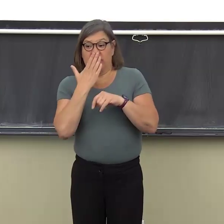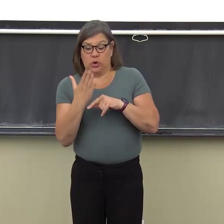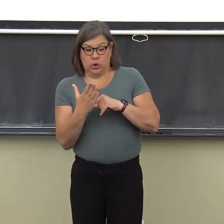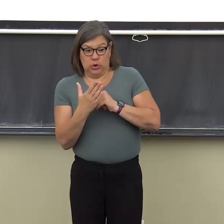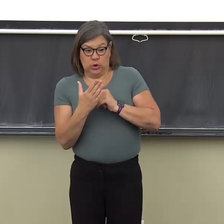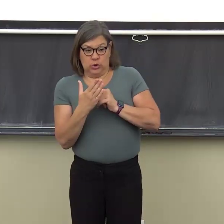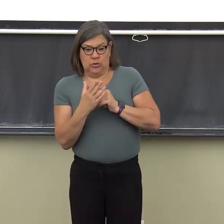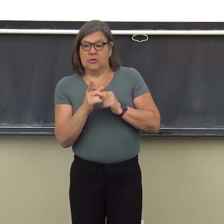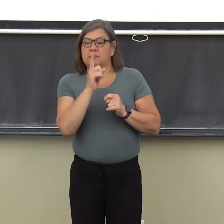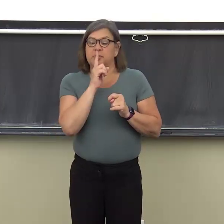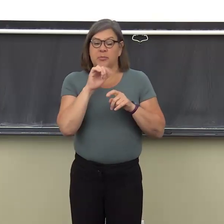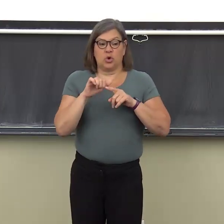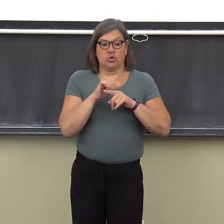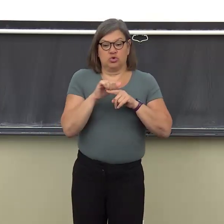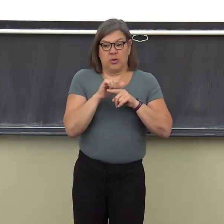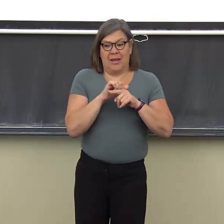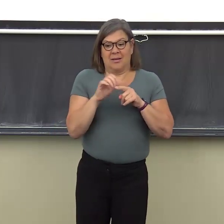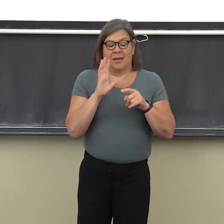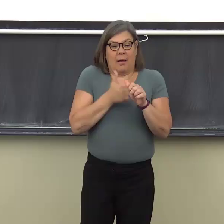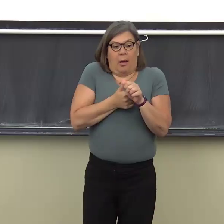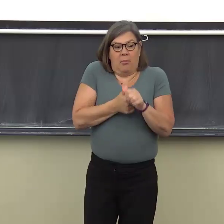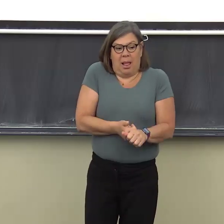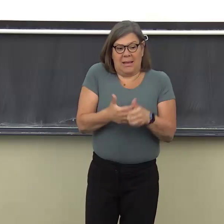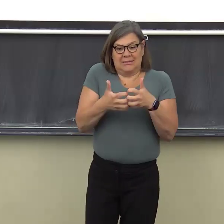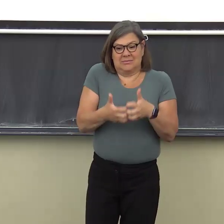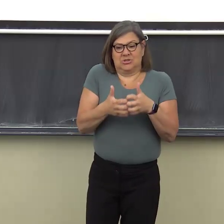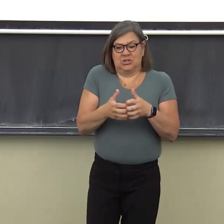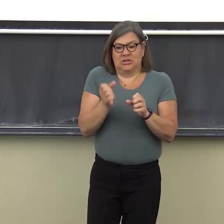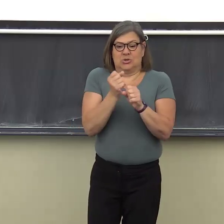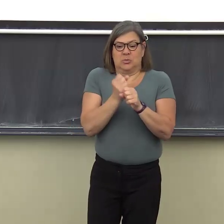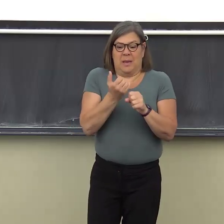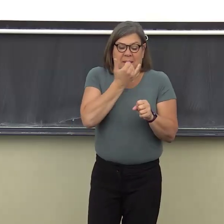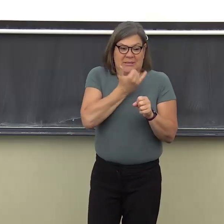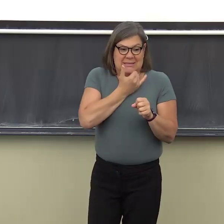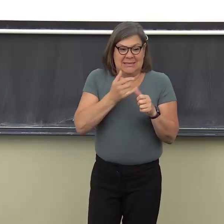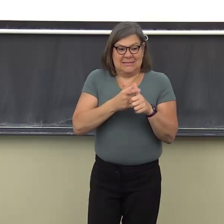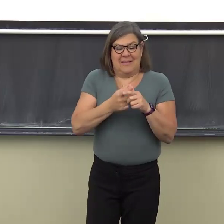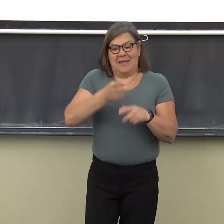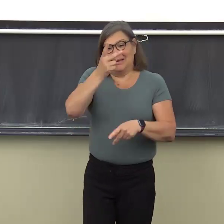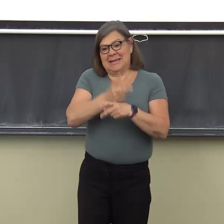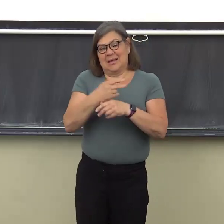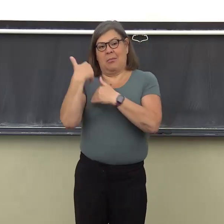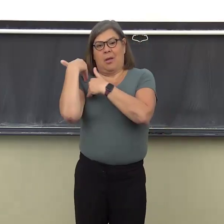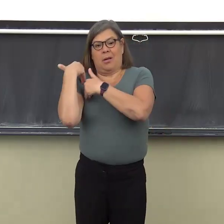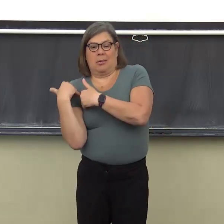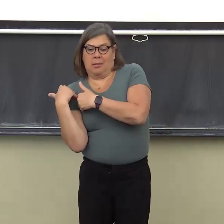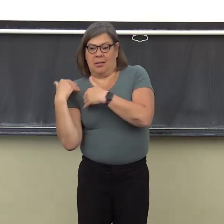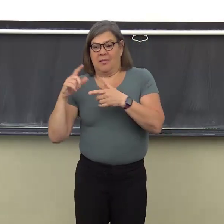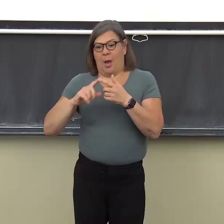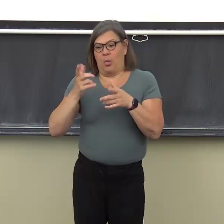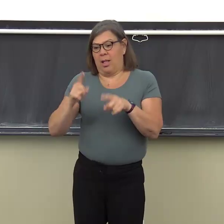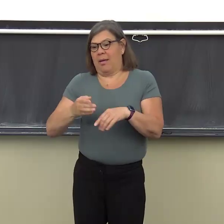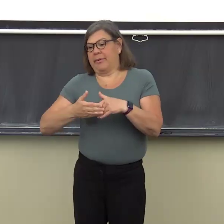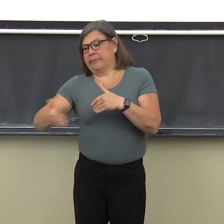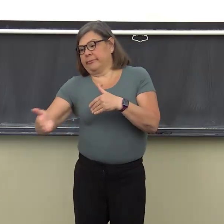not train the compliance machine to make mistakes eventually. And then we have to go hold it accountable in a court of law that's going to happen in 11